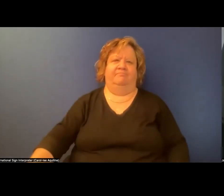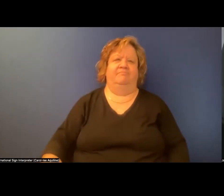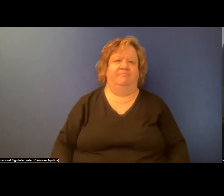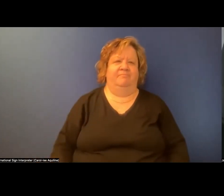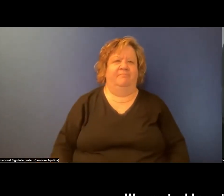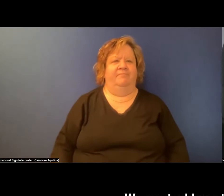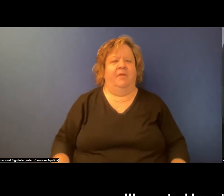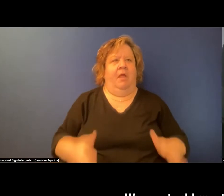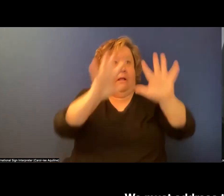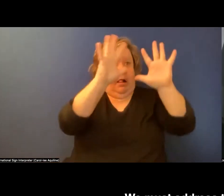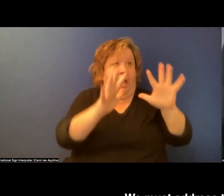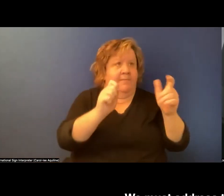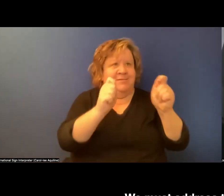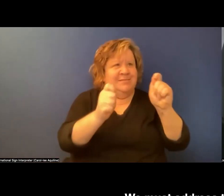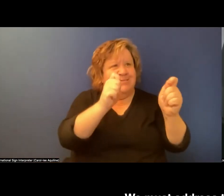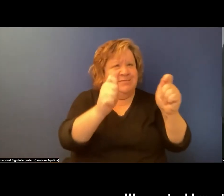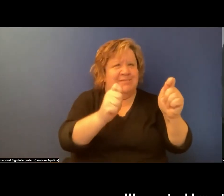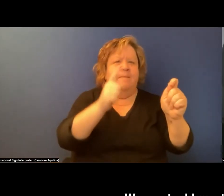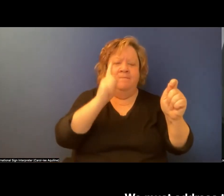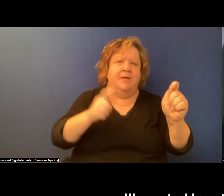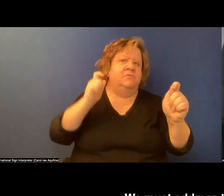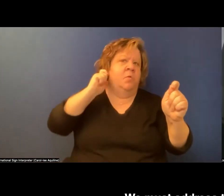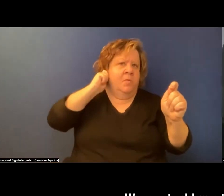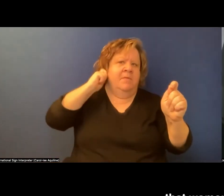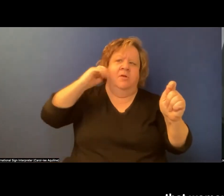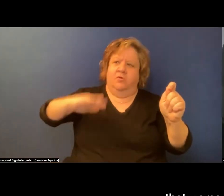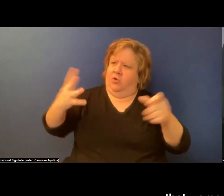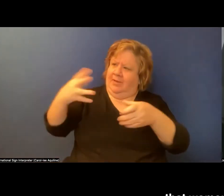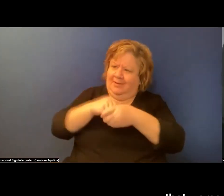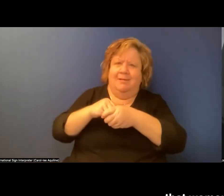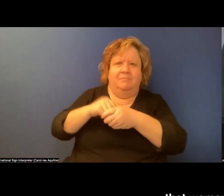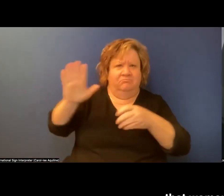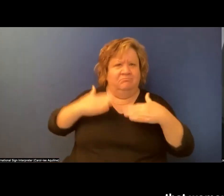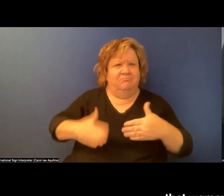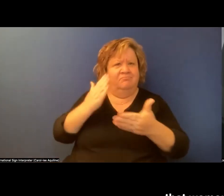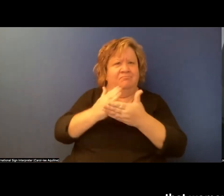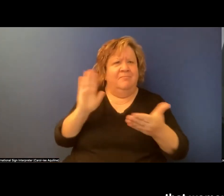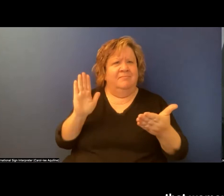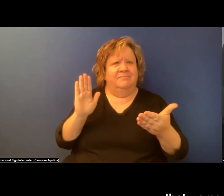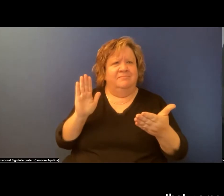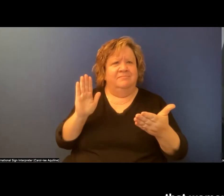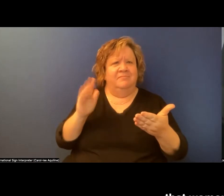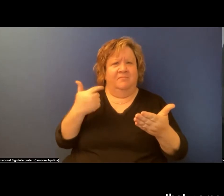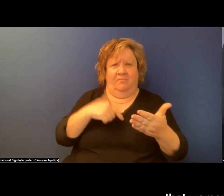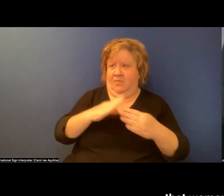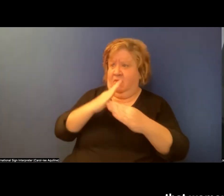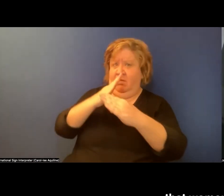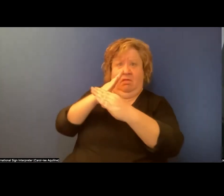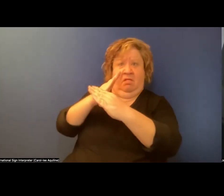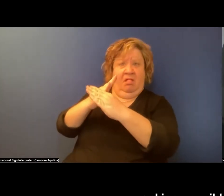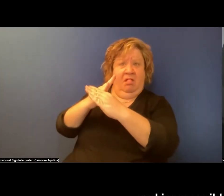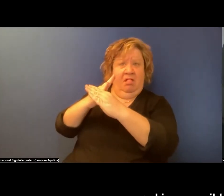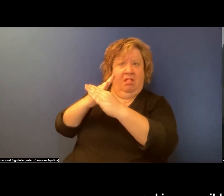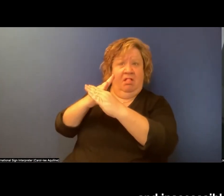disabilities. We must address the discrimination of particular barriers that women and girls with disabilities face. Stigma,